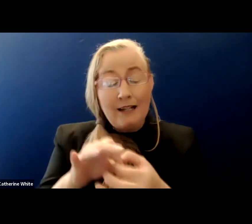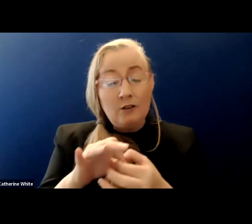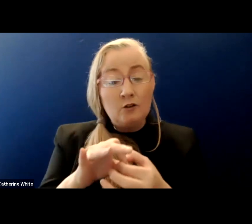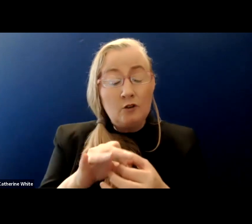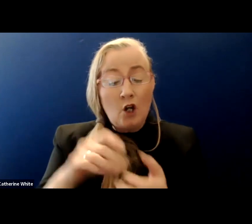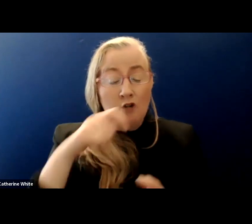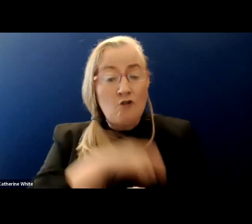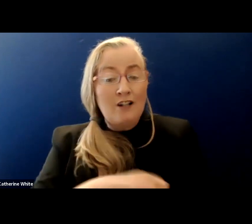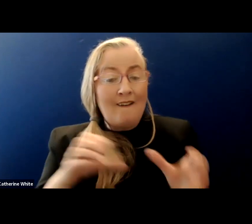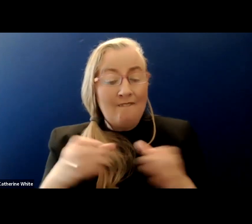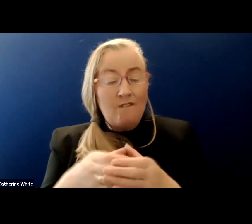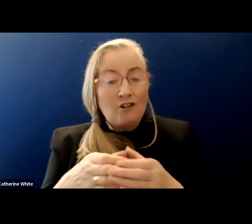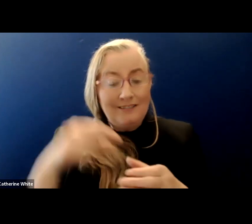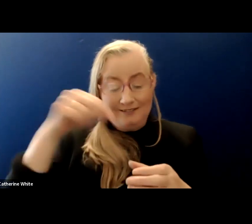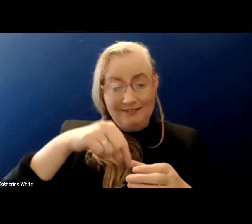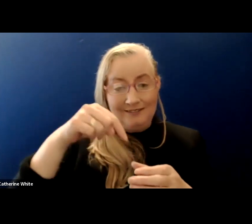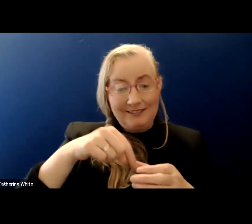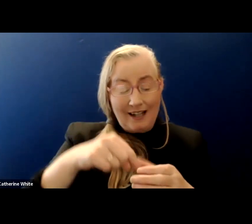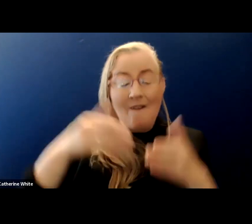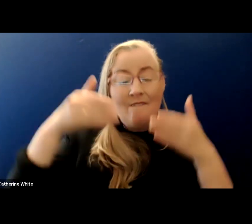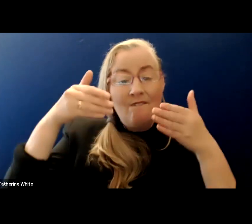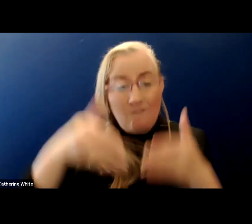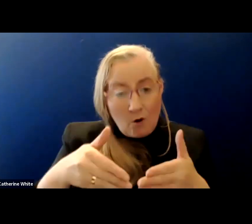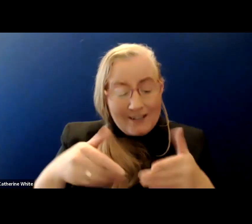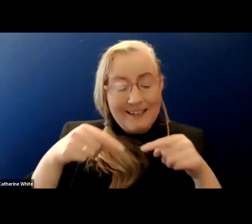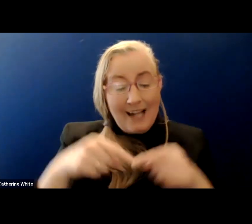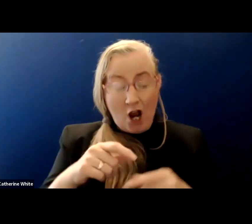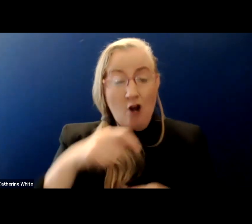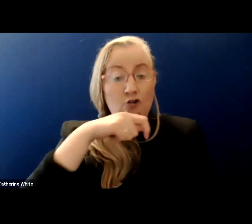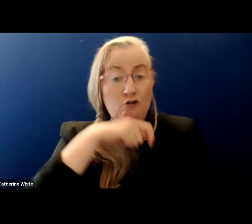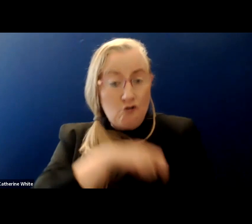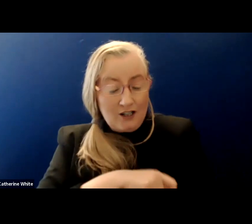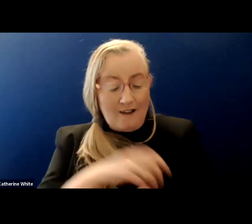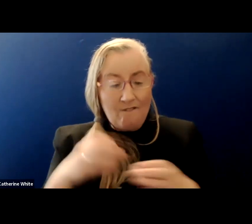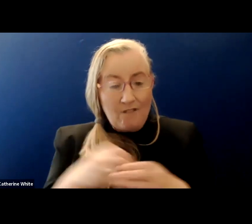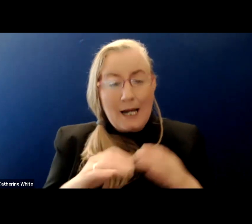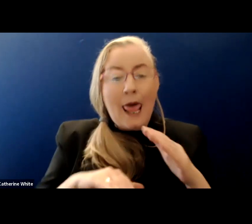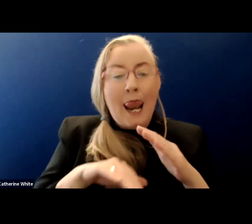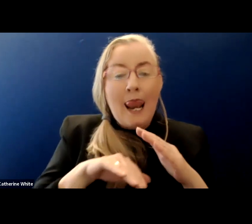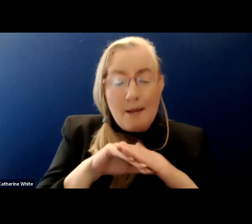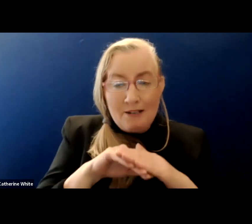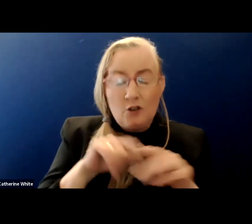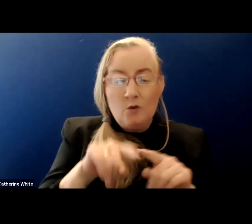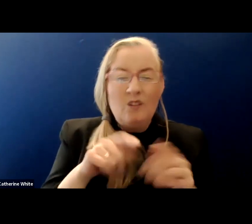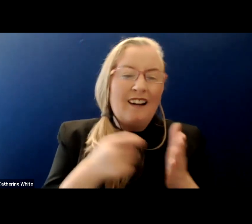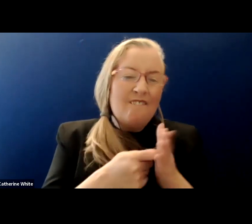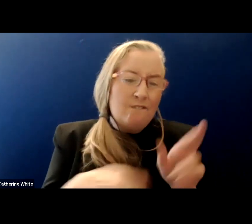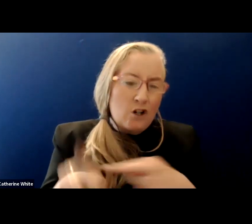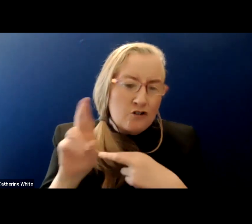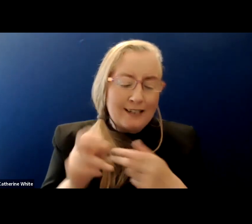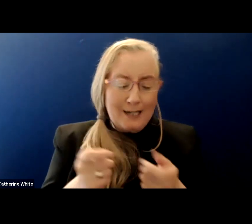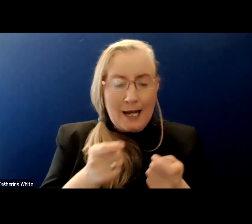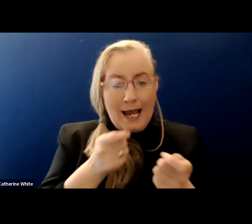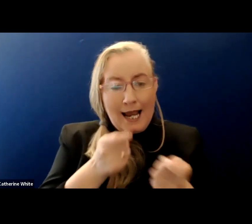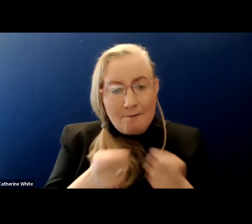for victims in particular to focus on its mission as a trust fund, limited functions to fundraising, administration of